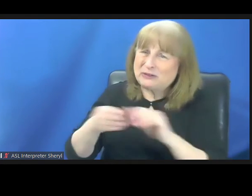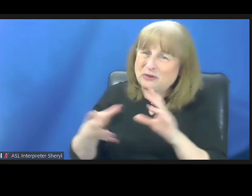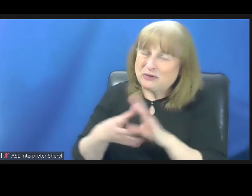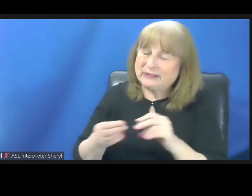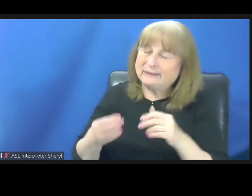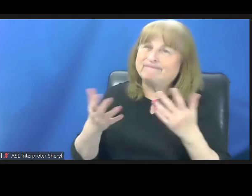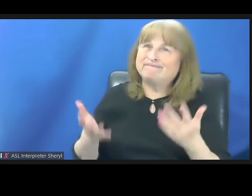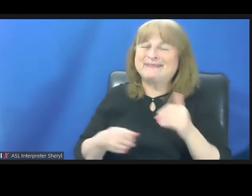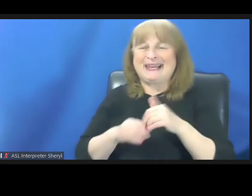way,